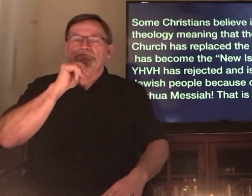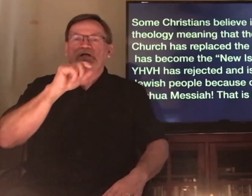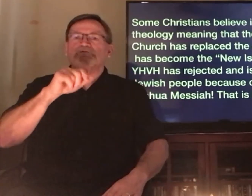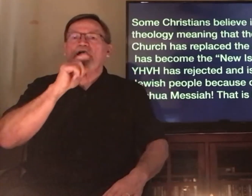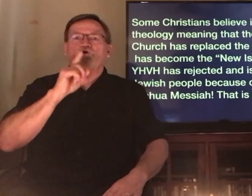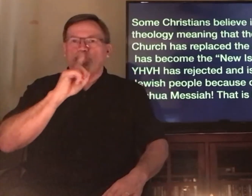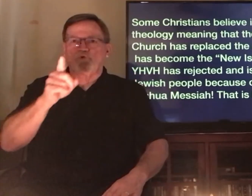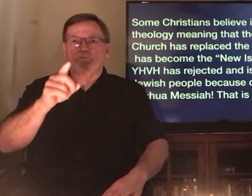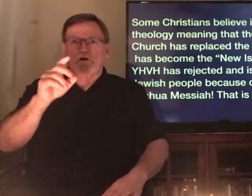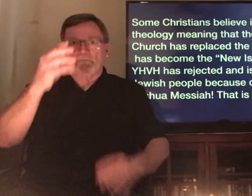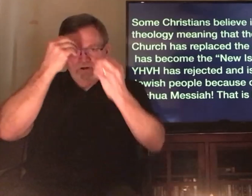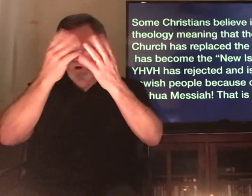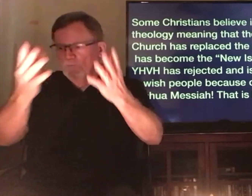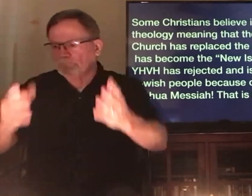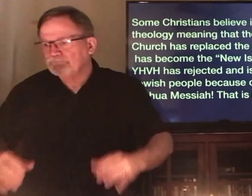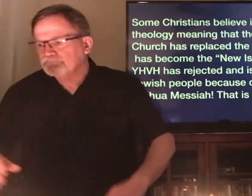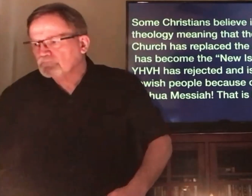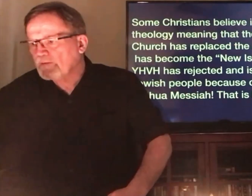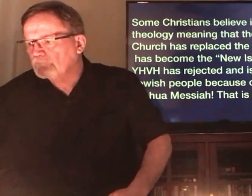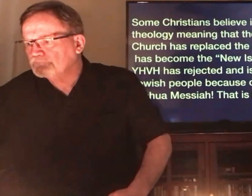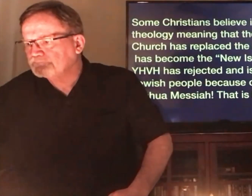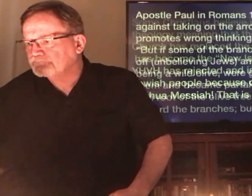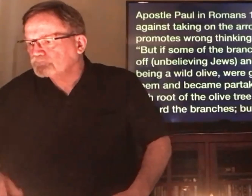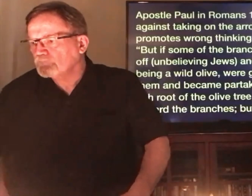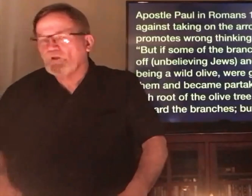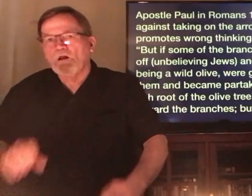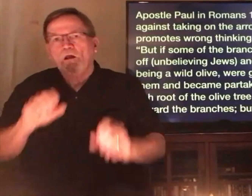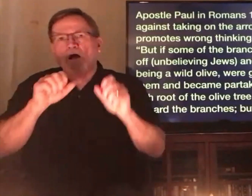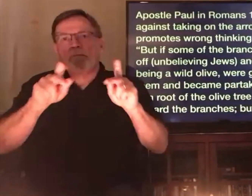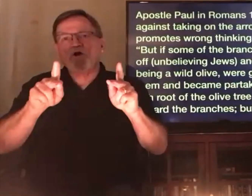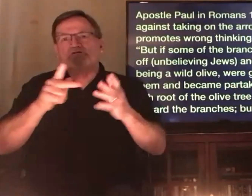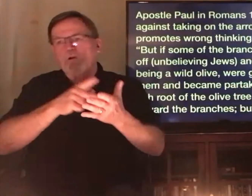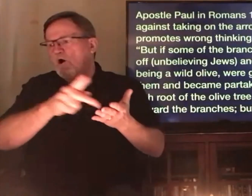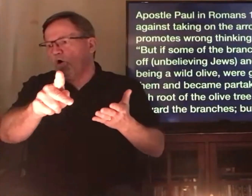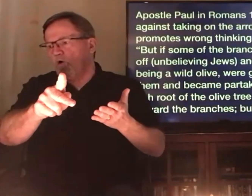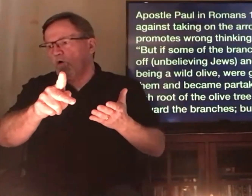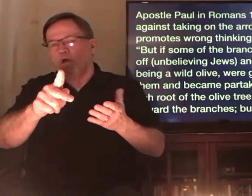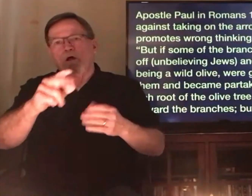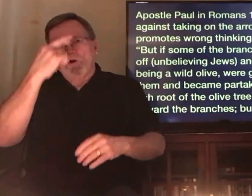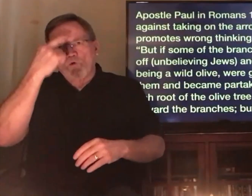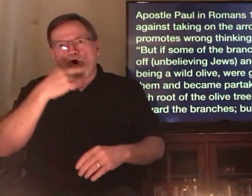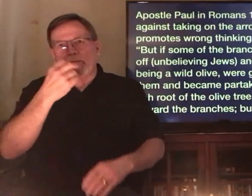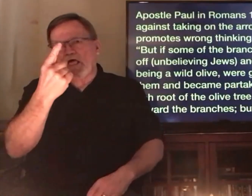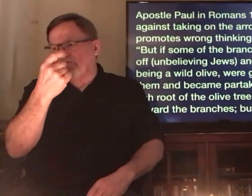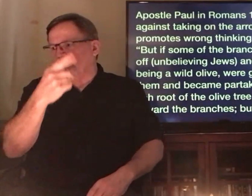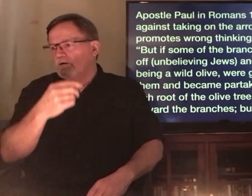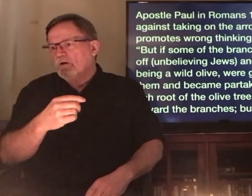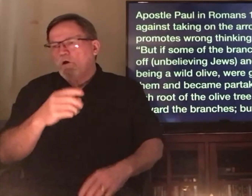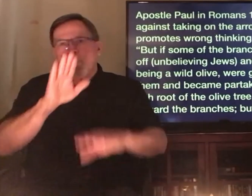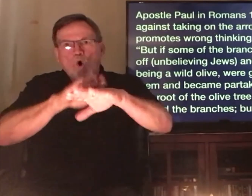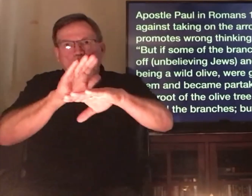people. One in God, Yahweh, amen. Some